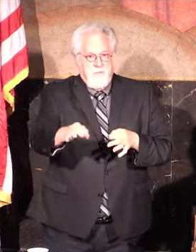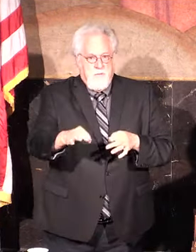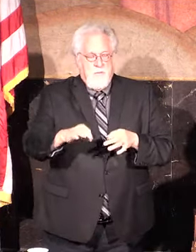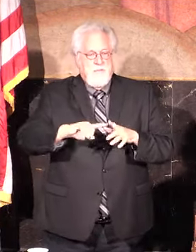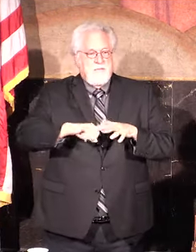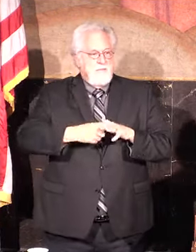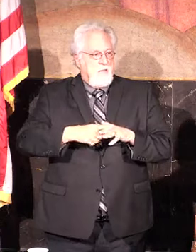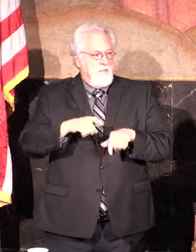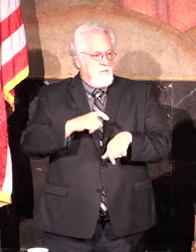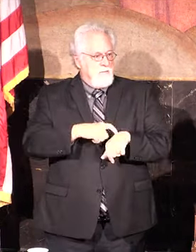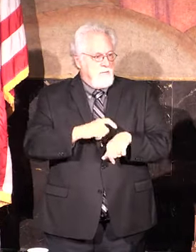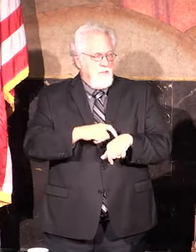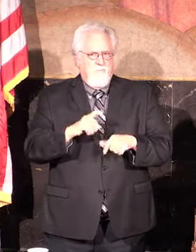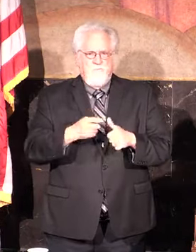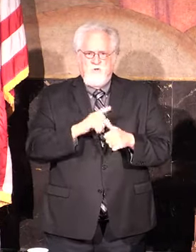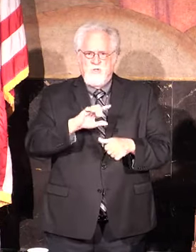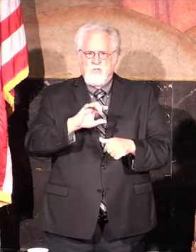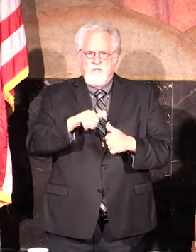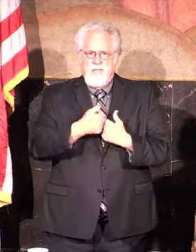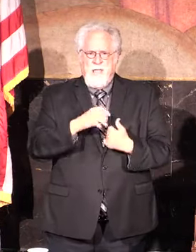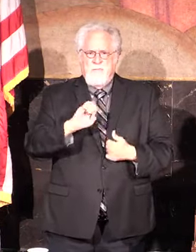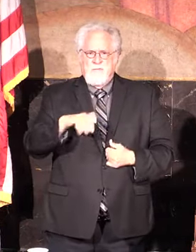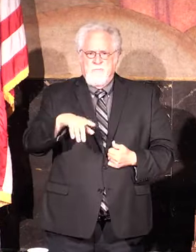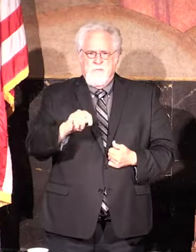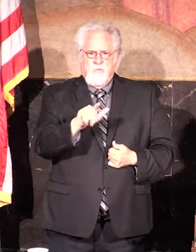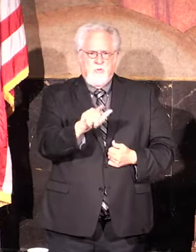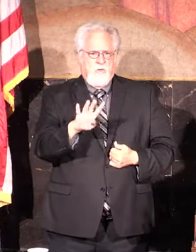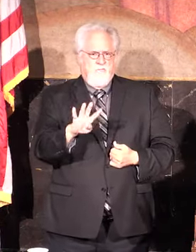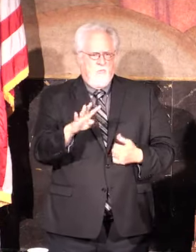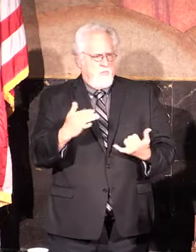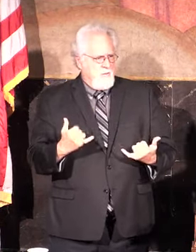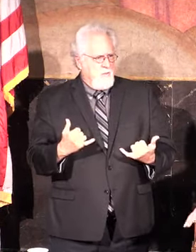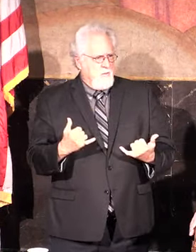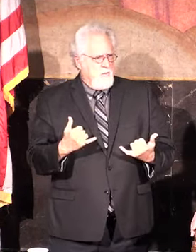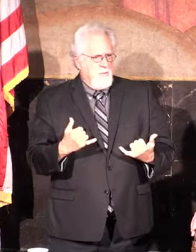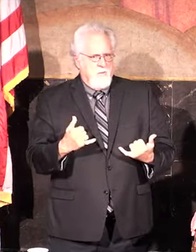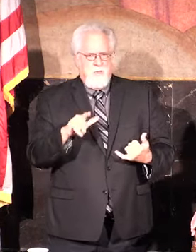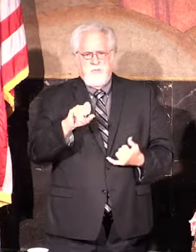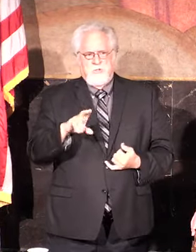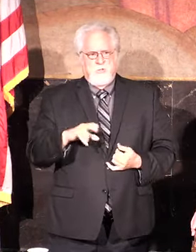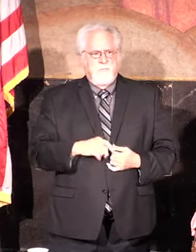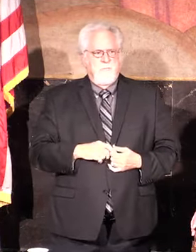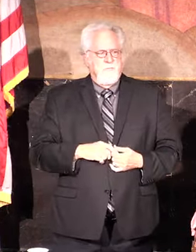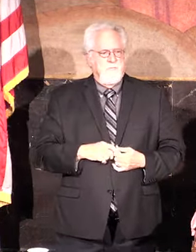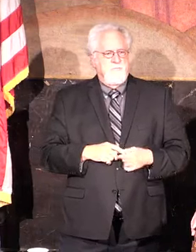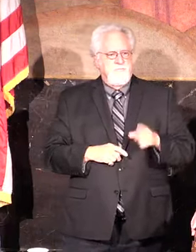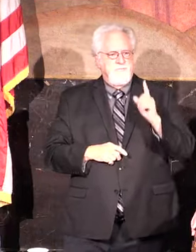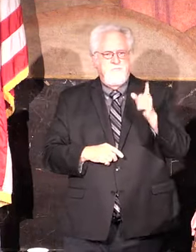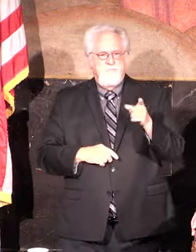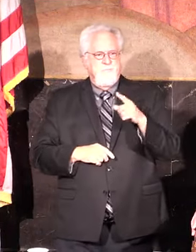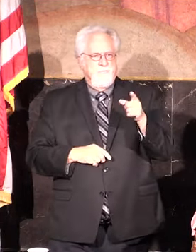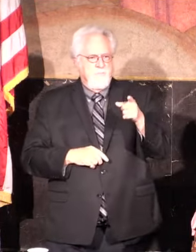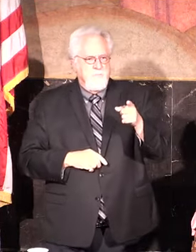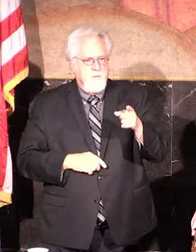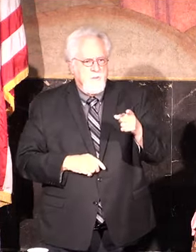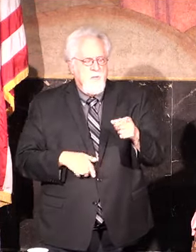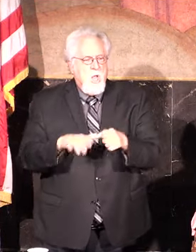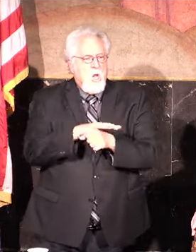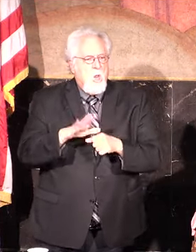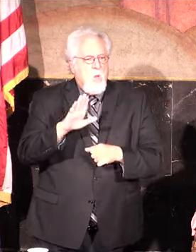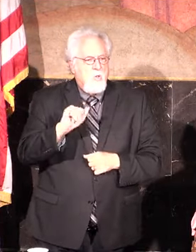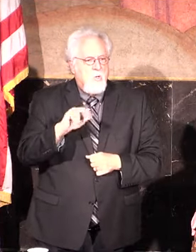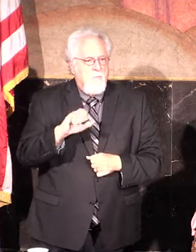season. I think the first game is September the 24th now, at least at LSU. Yes, sir. A number of local